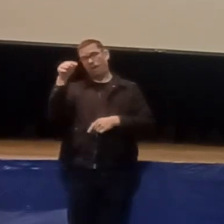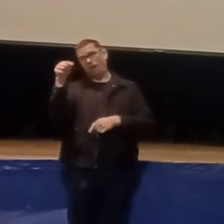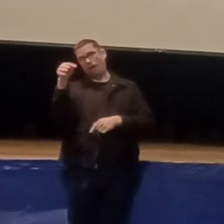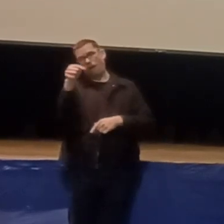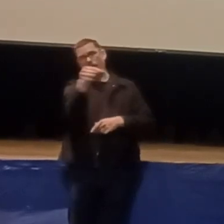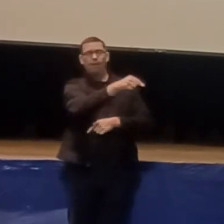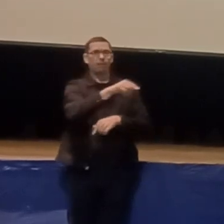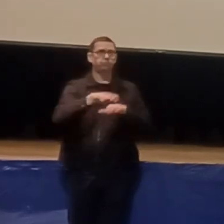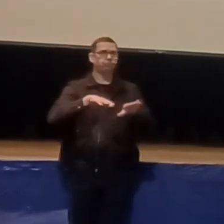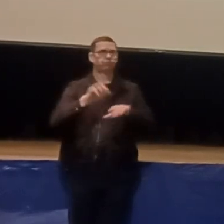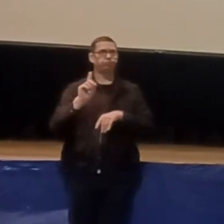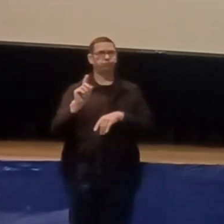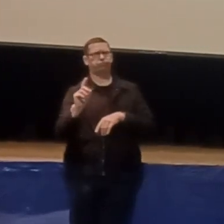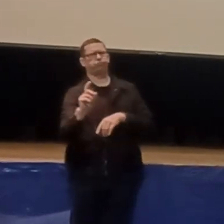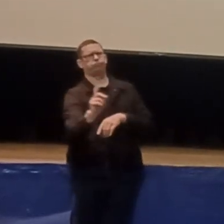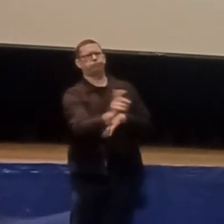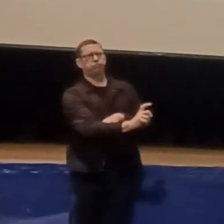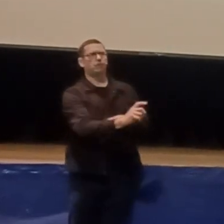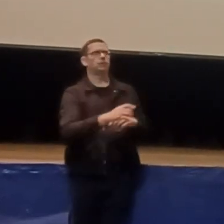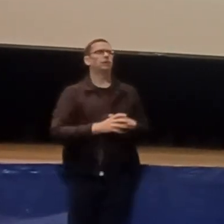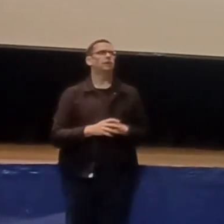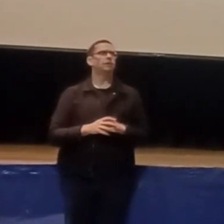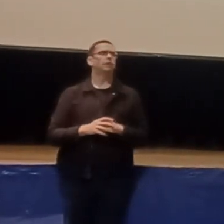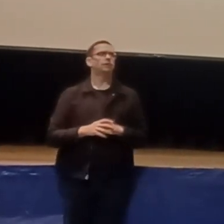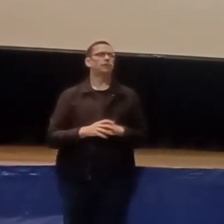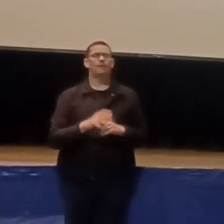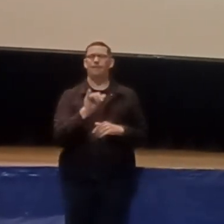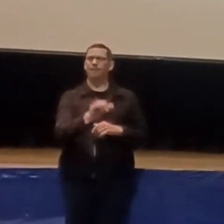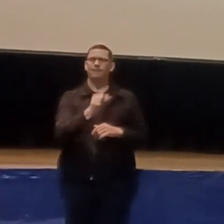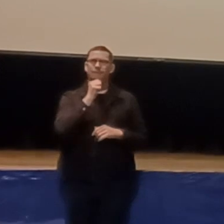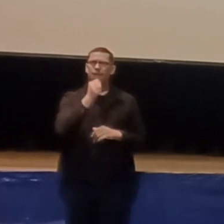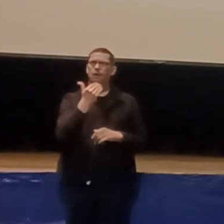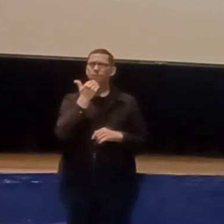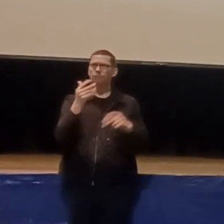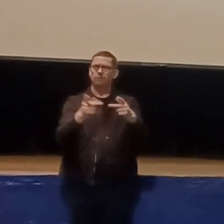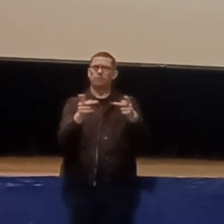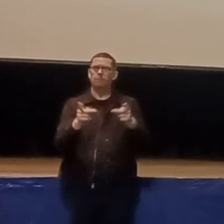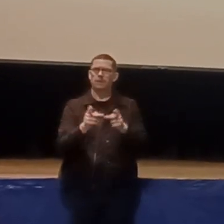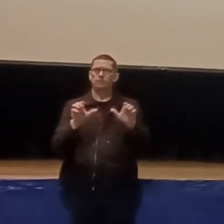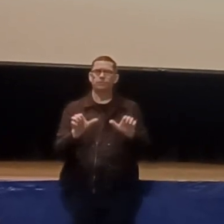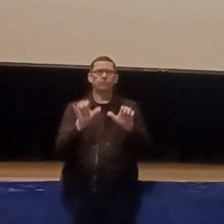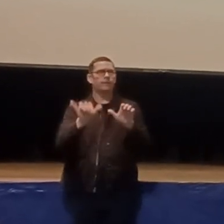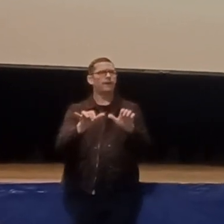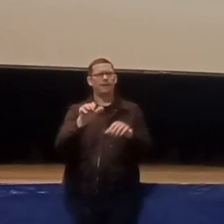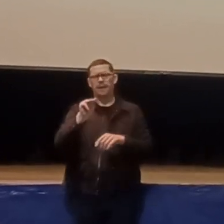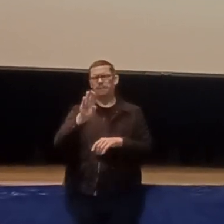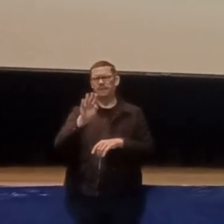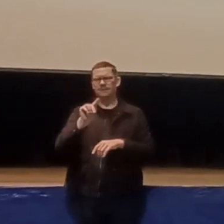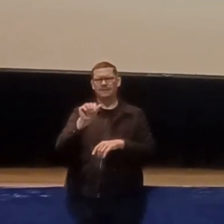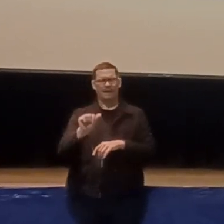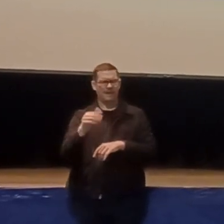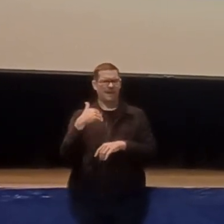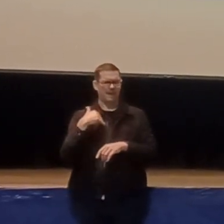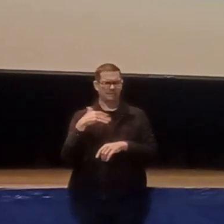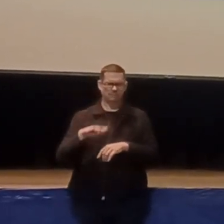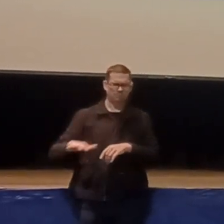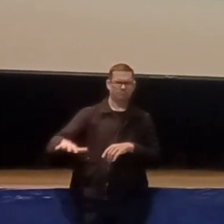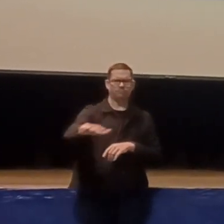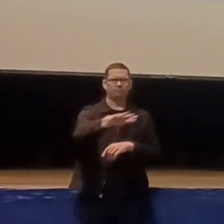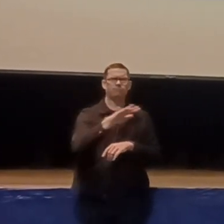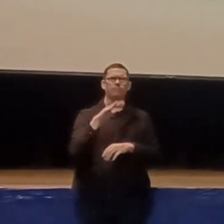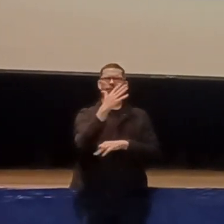corner. Okay, that is not a good place to do that. I don't know why the MbTA has a lot of land around Forest Hills,